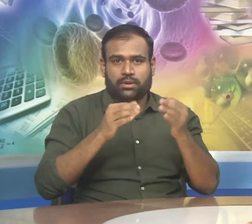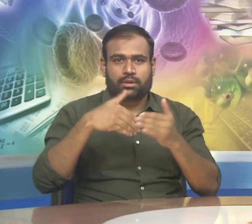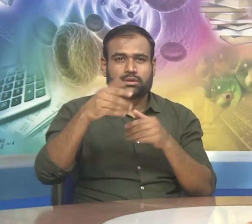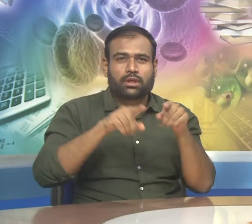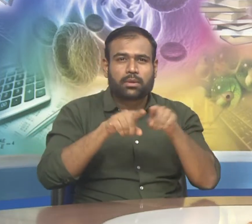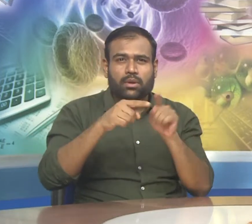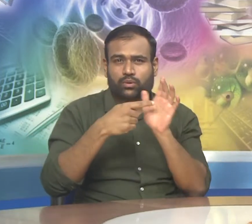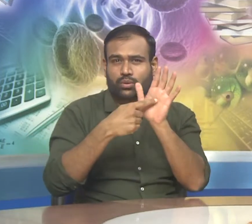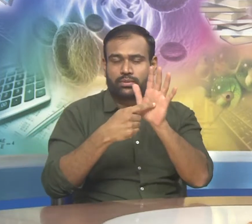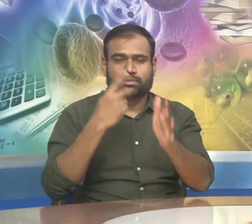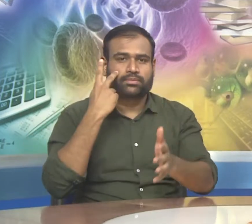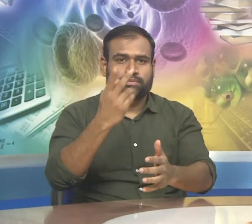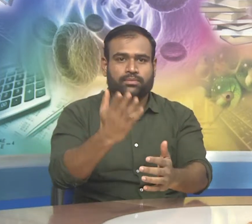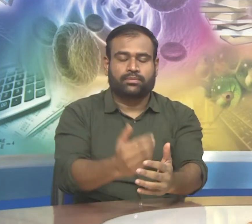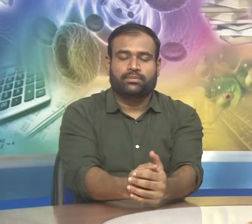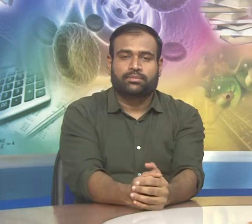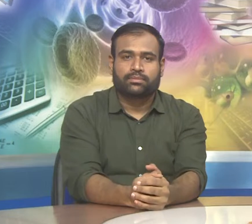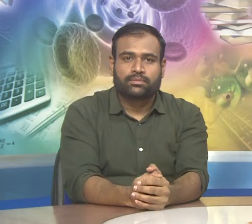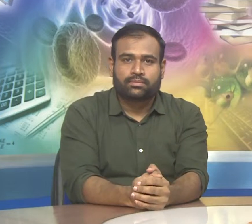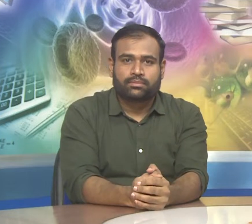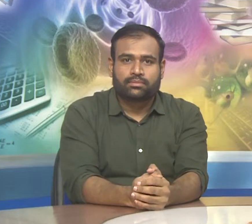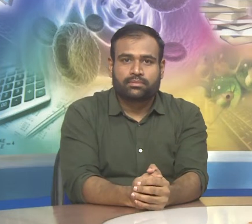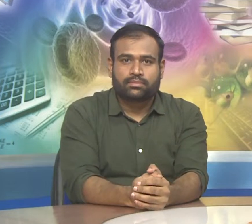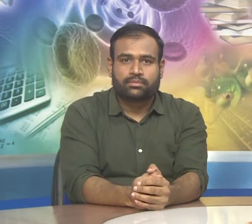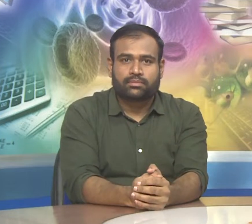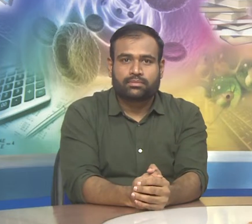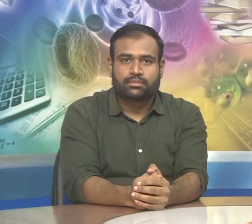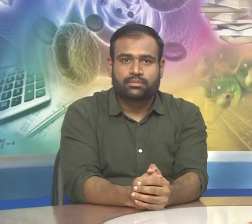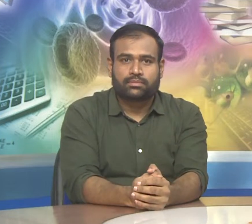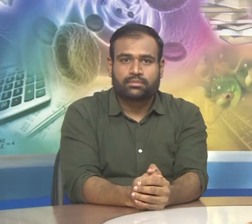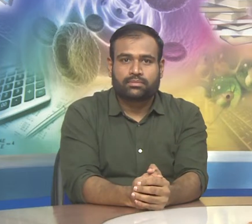mandamus. We will explain these points in further slides.